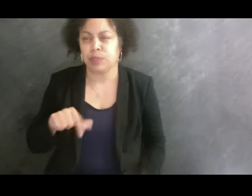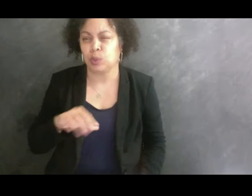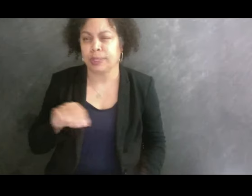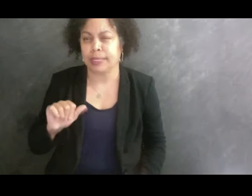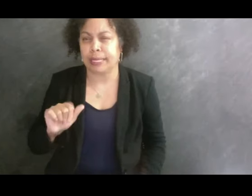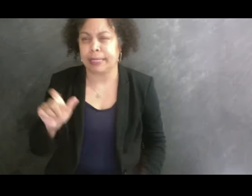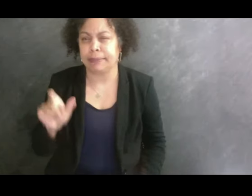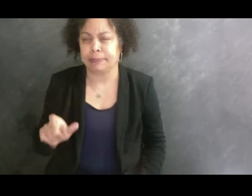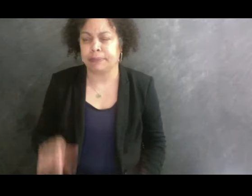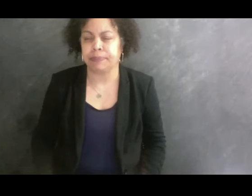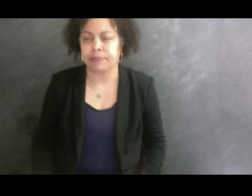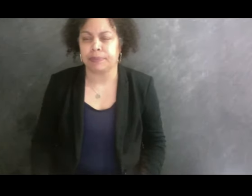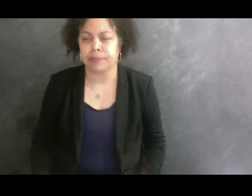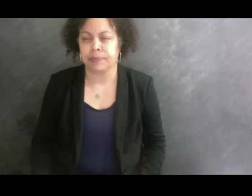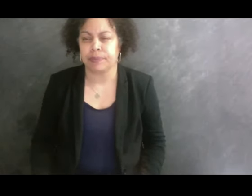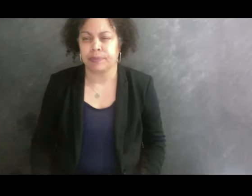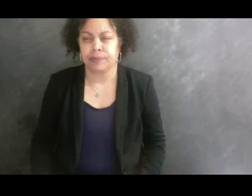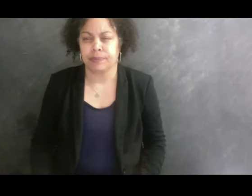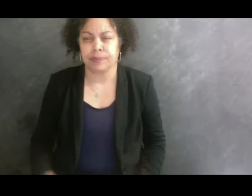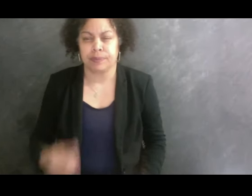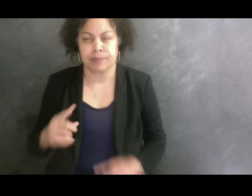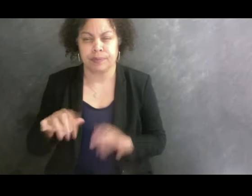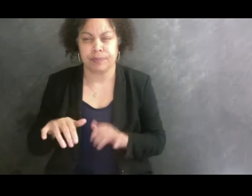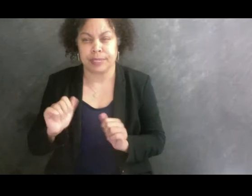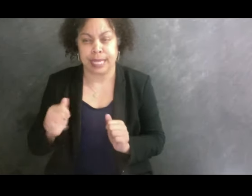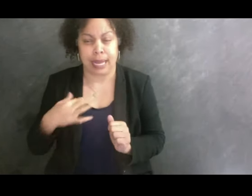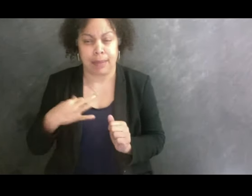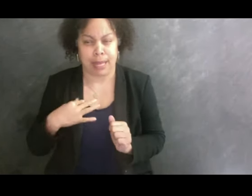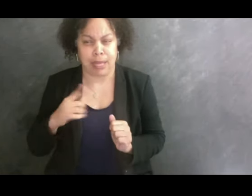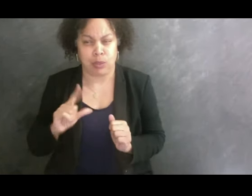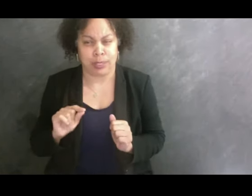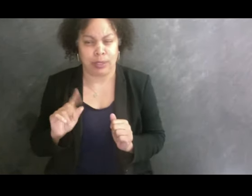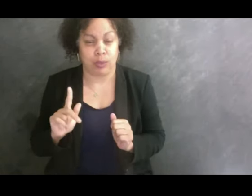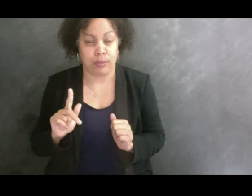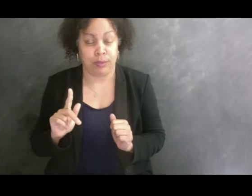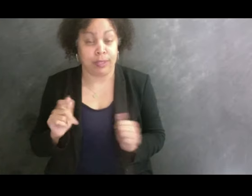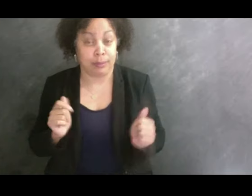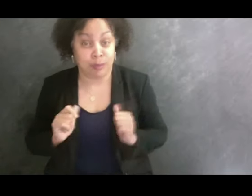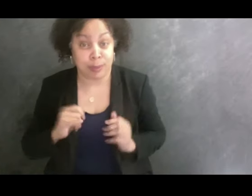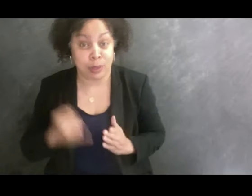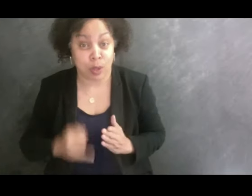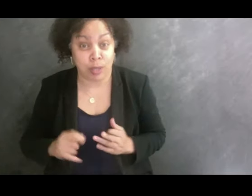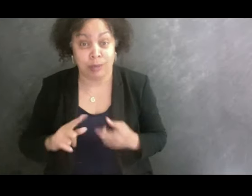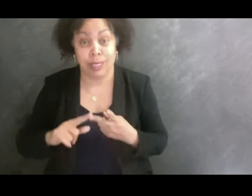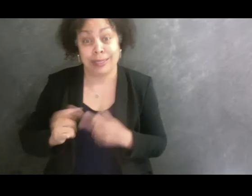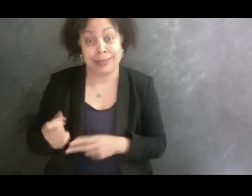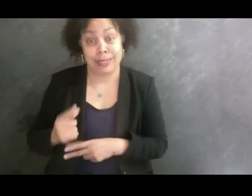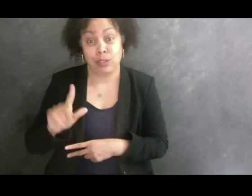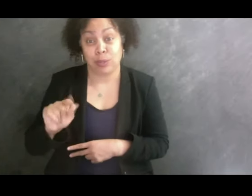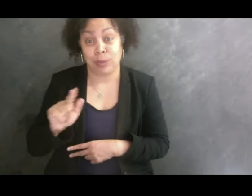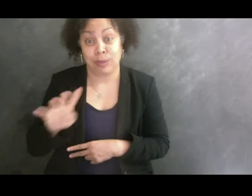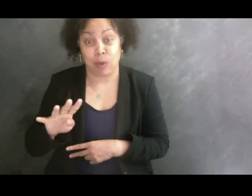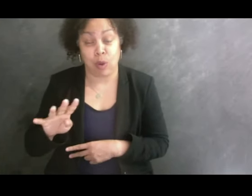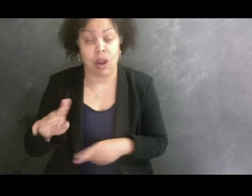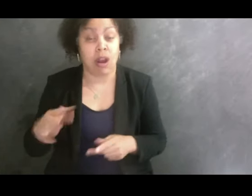So someone asks, can you apply to 2023 as a performance artist and 2024 as a visual artist? Does